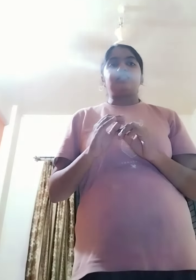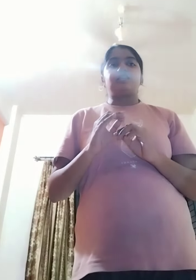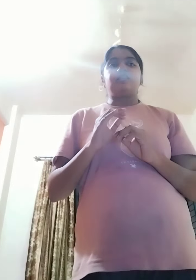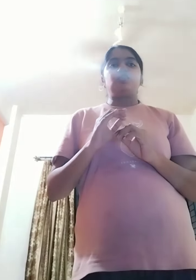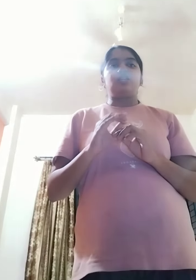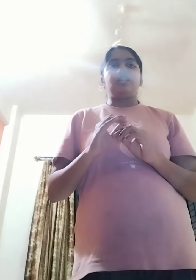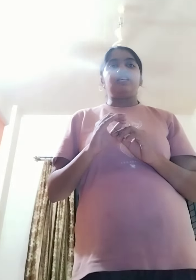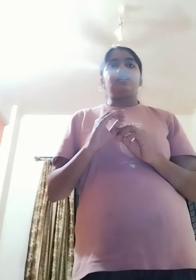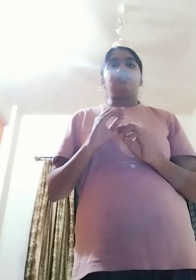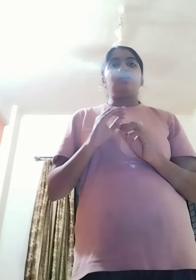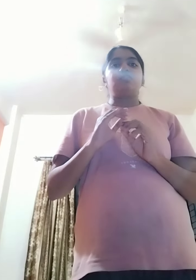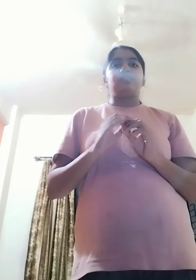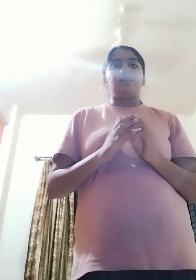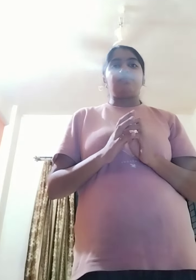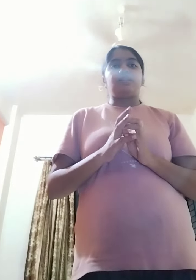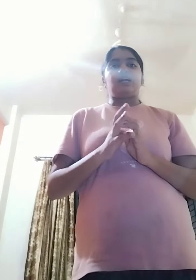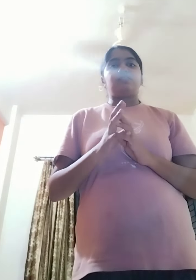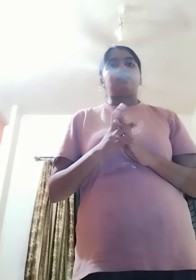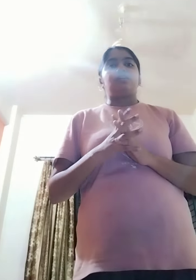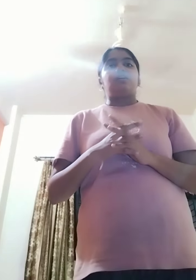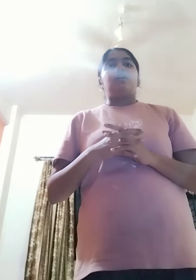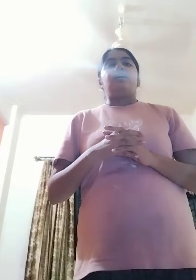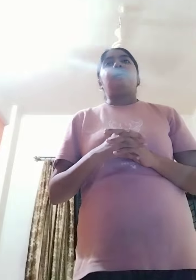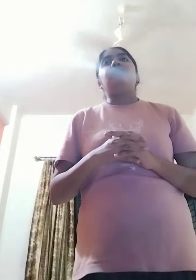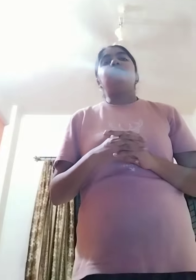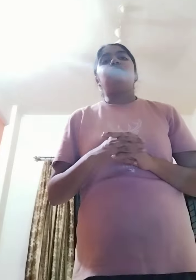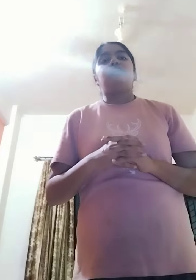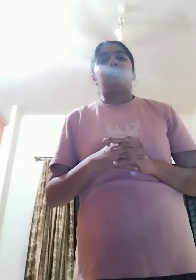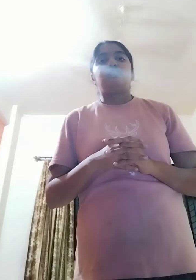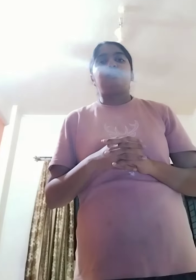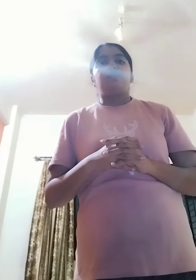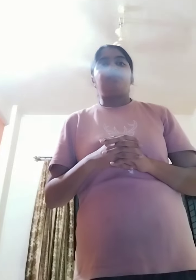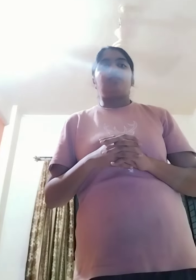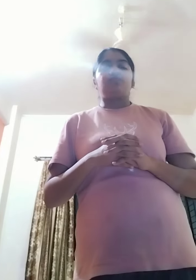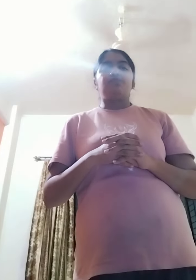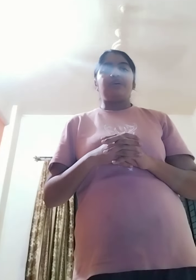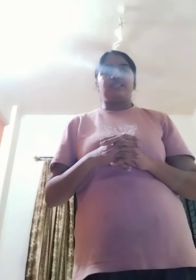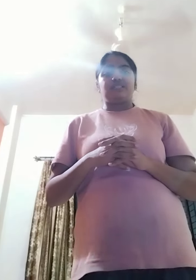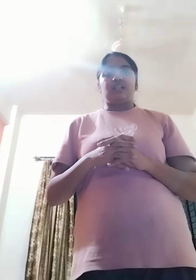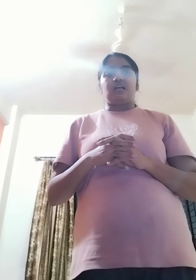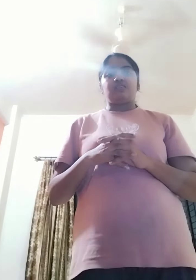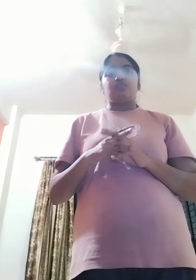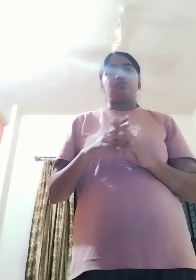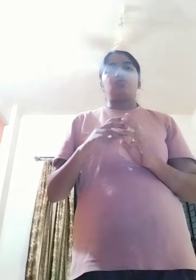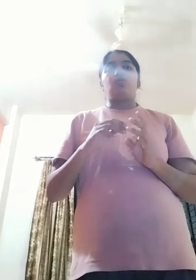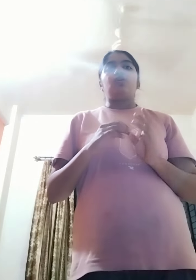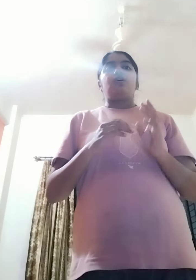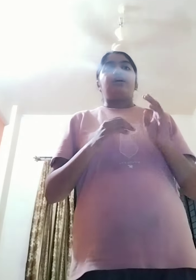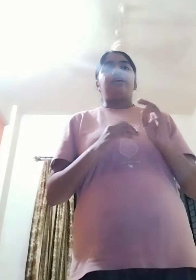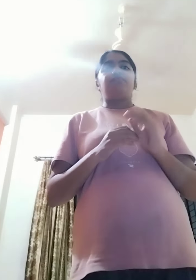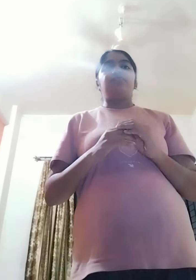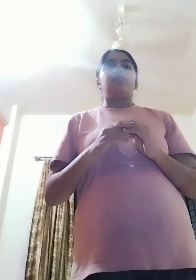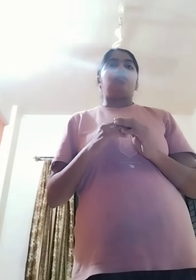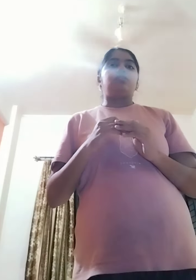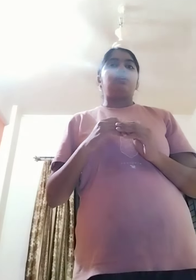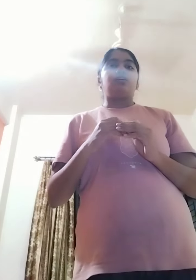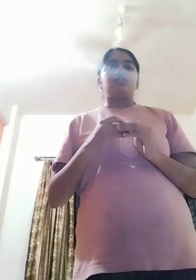constructor chaining in the same class, and the another way from the base class. So if we want the